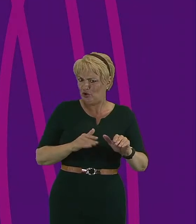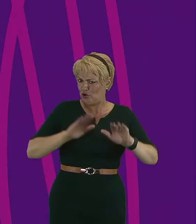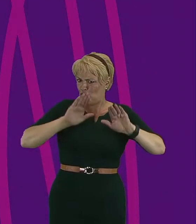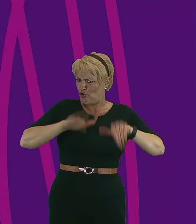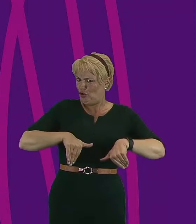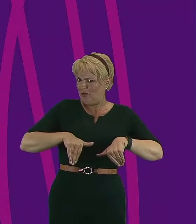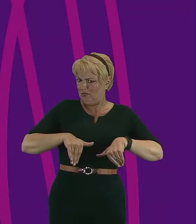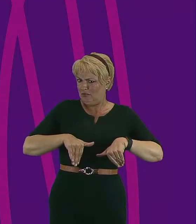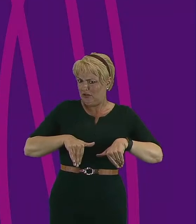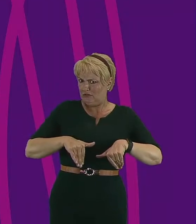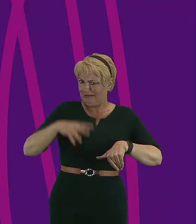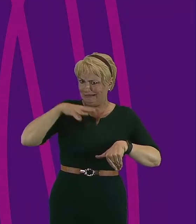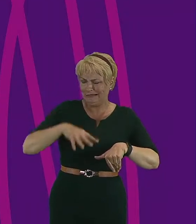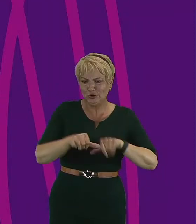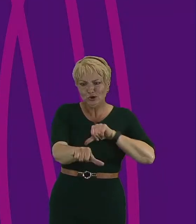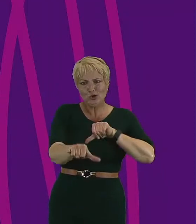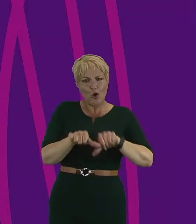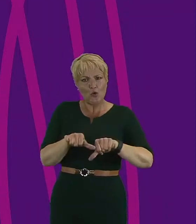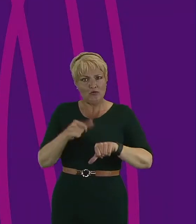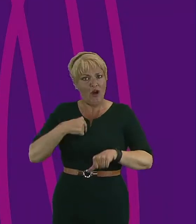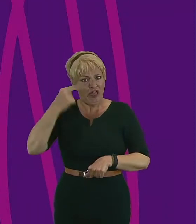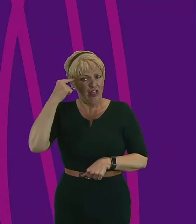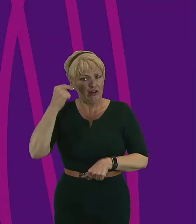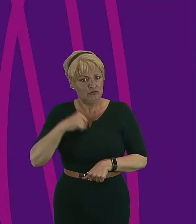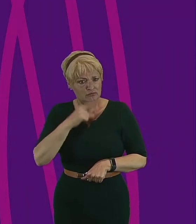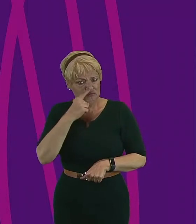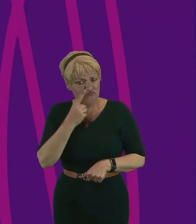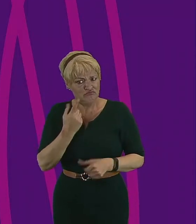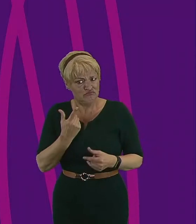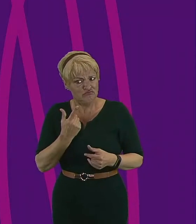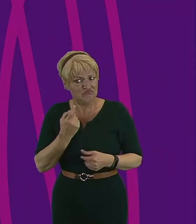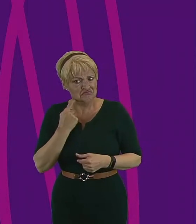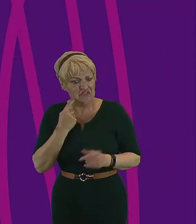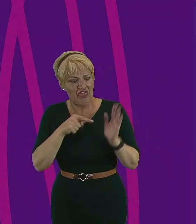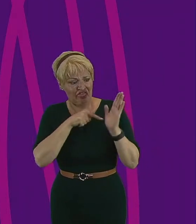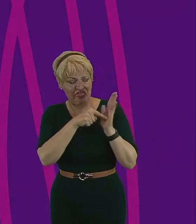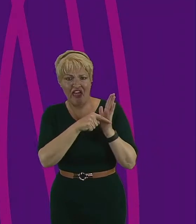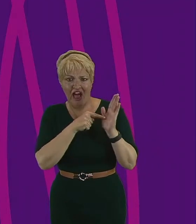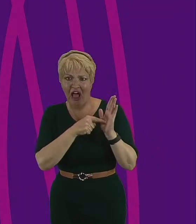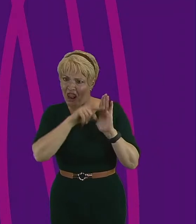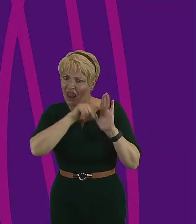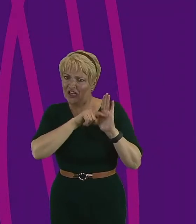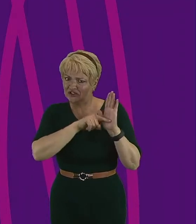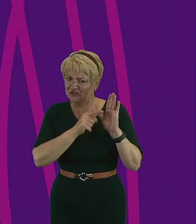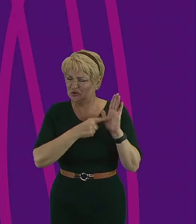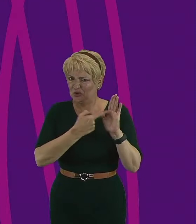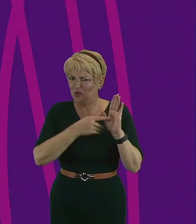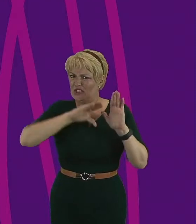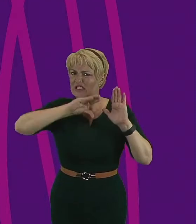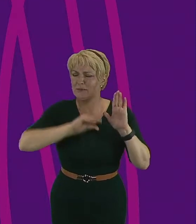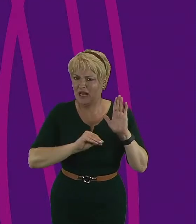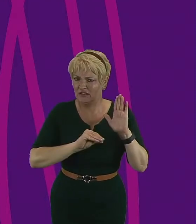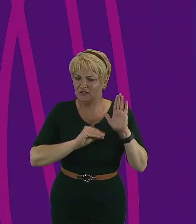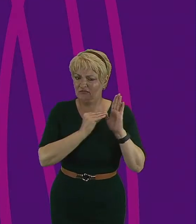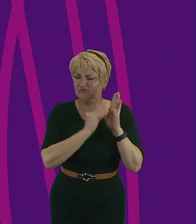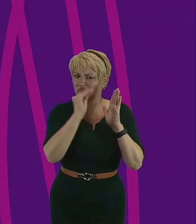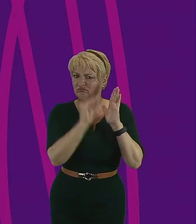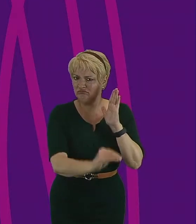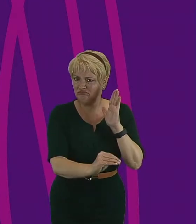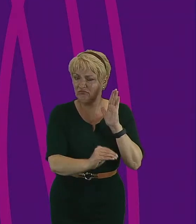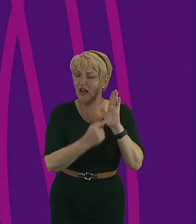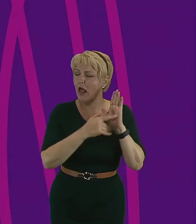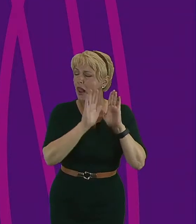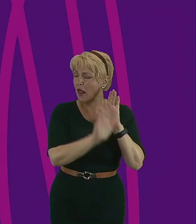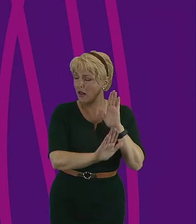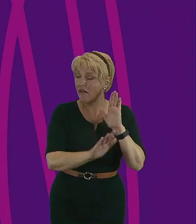Secretary indicates, and it would be perfectly feasible to suspend this part of the legislation and bring it back if the Parliament